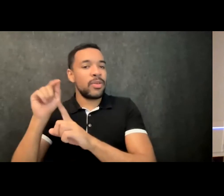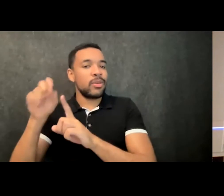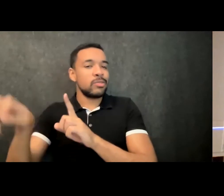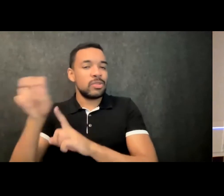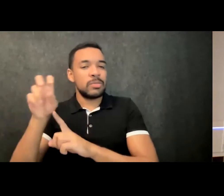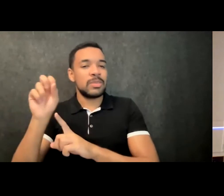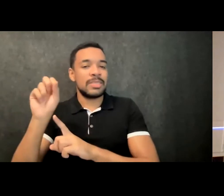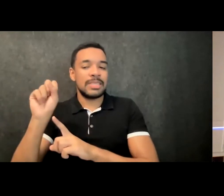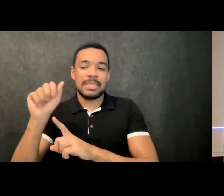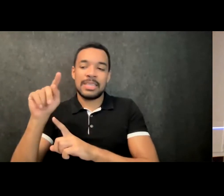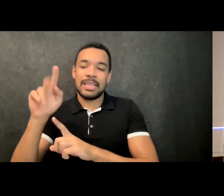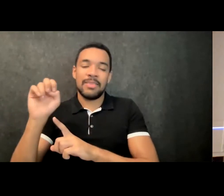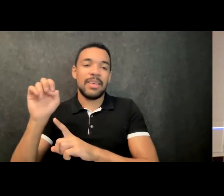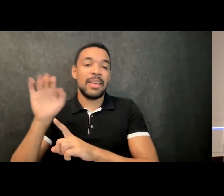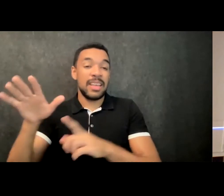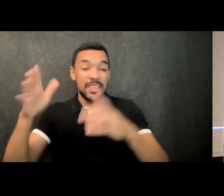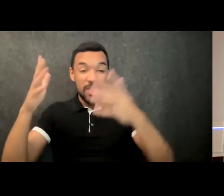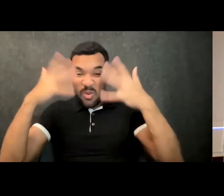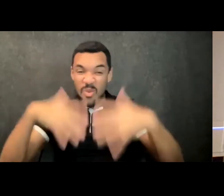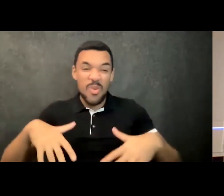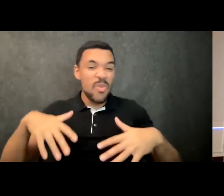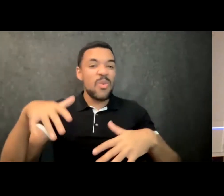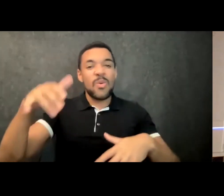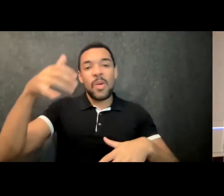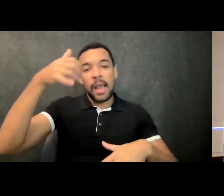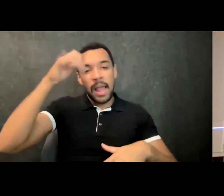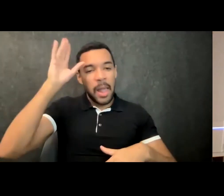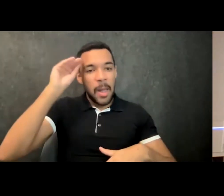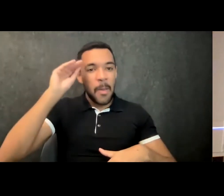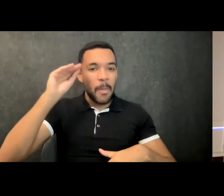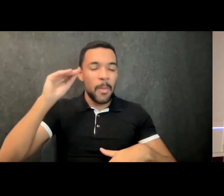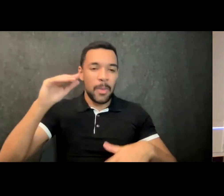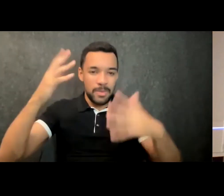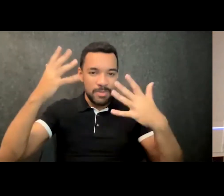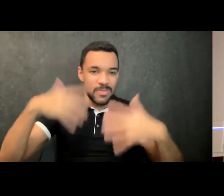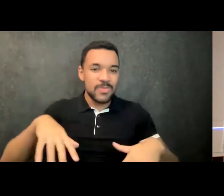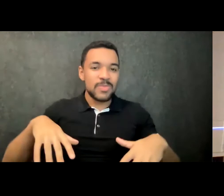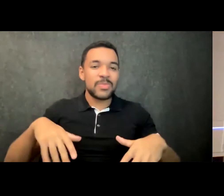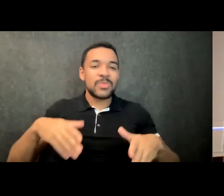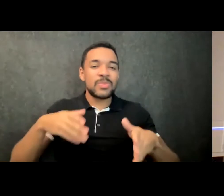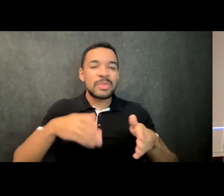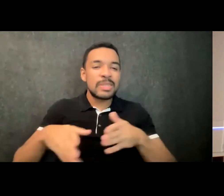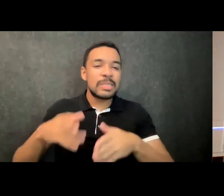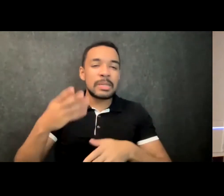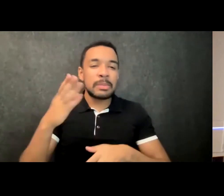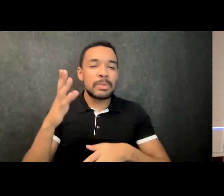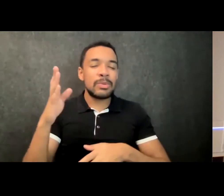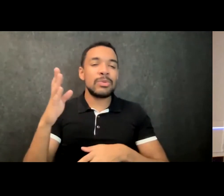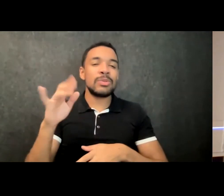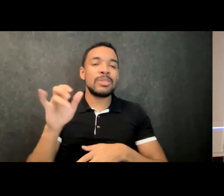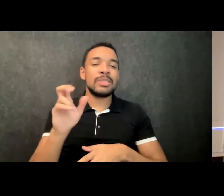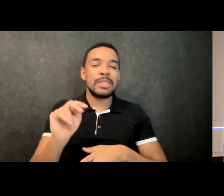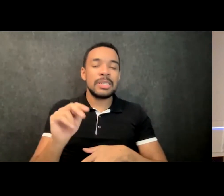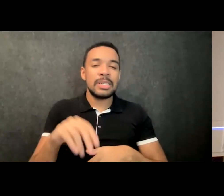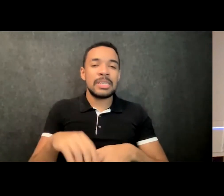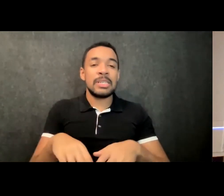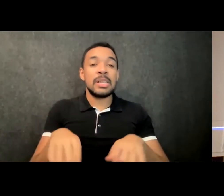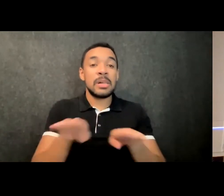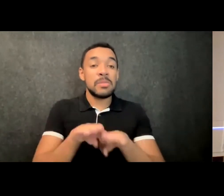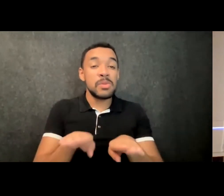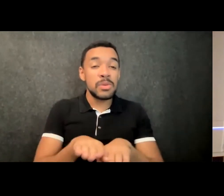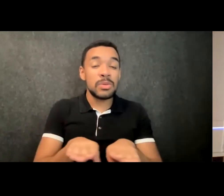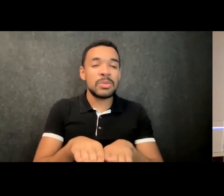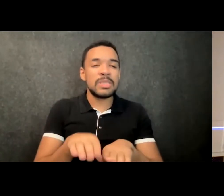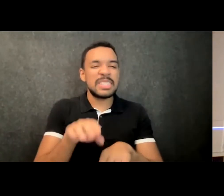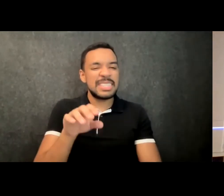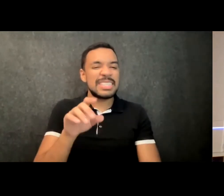included jeans tucked into cowboy boots, which were snakeskin, I think. The boots were overshadowed, though, by his other choice, to